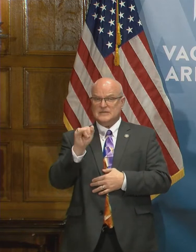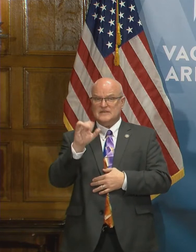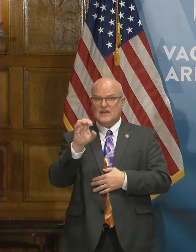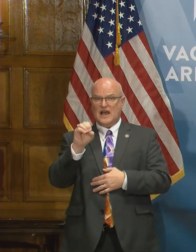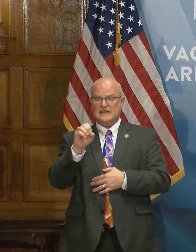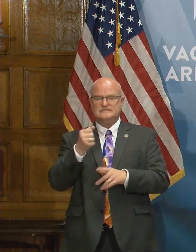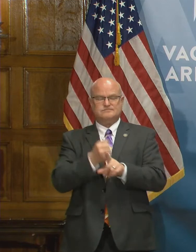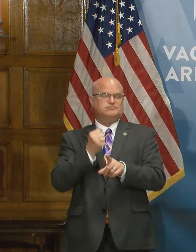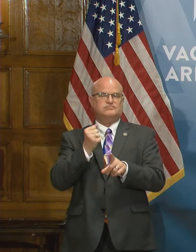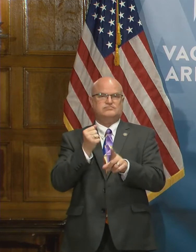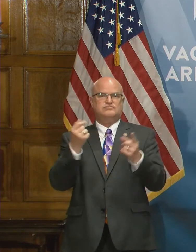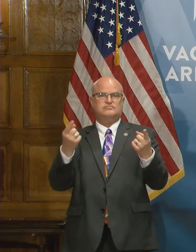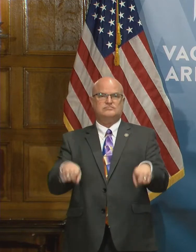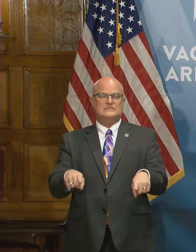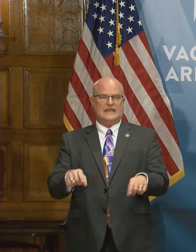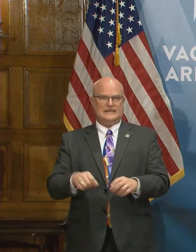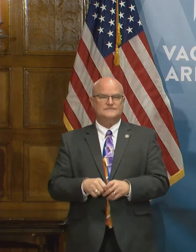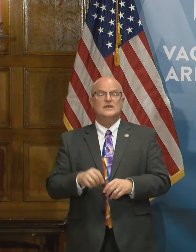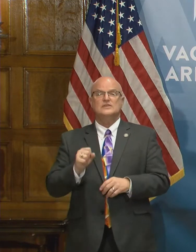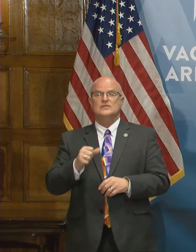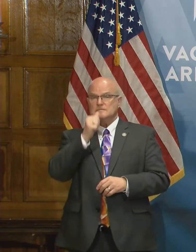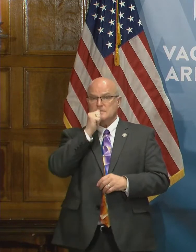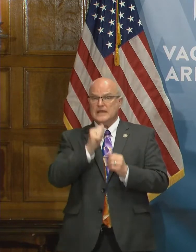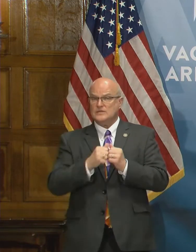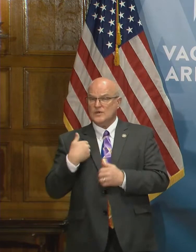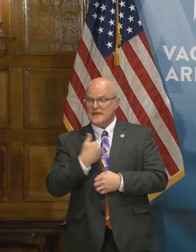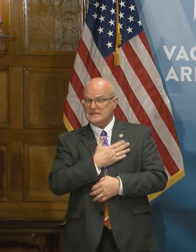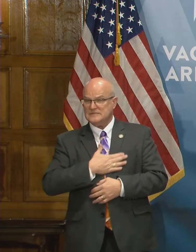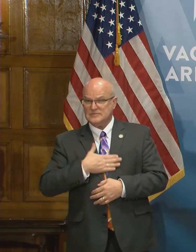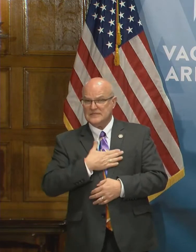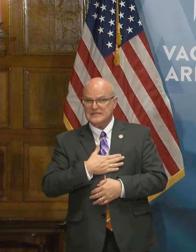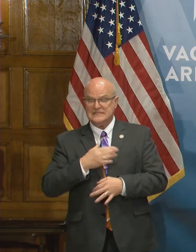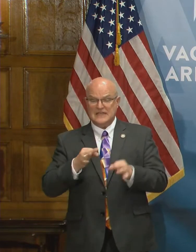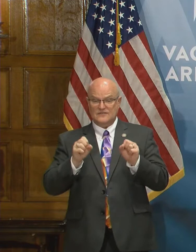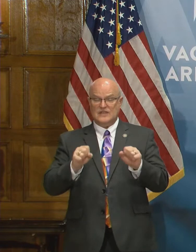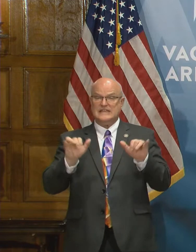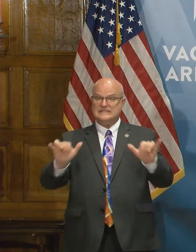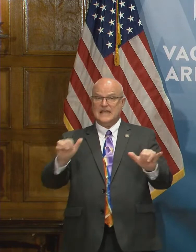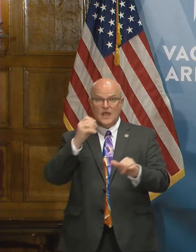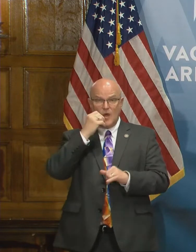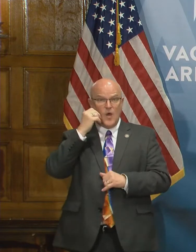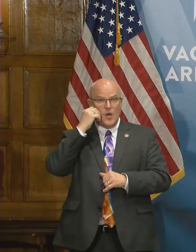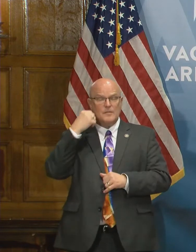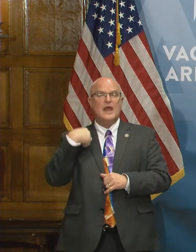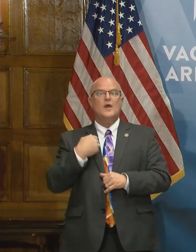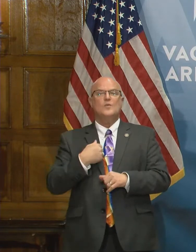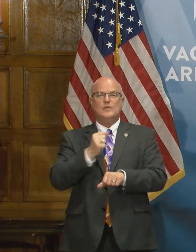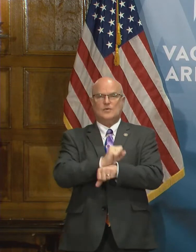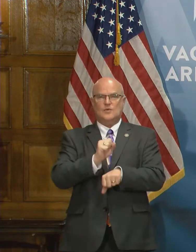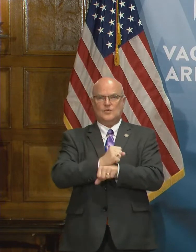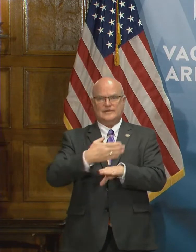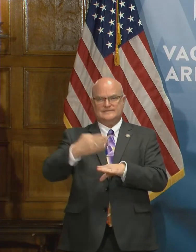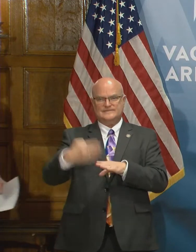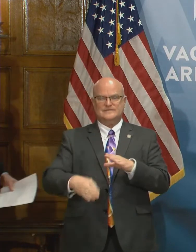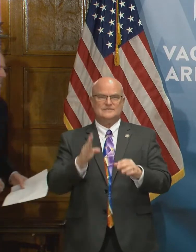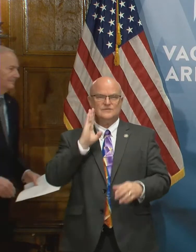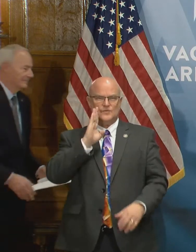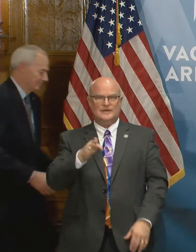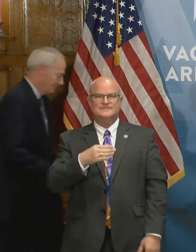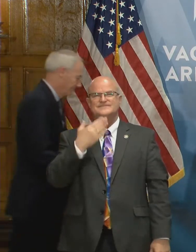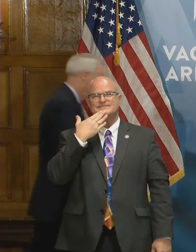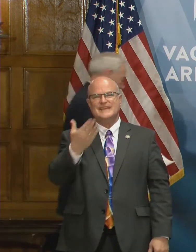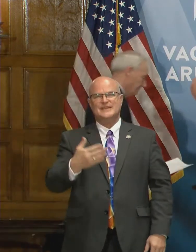a lot of problems. So be patient with us. Stay home if you can, and we'll get the job done. Thank you.